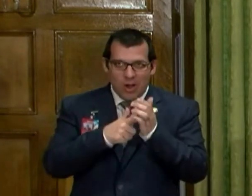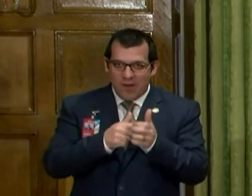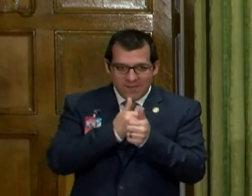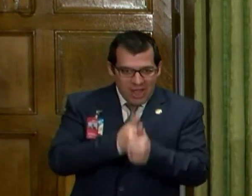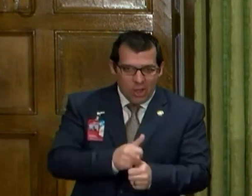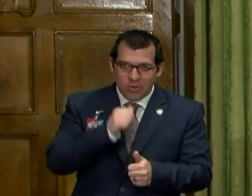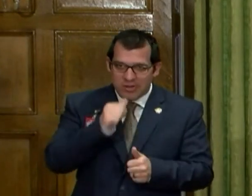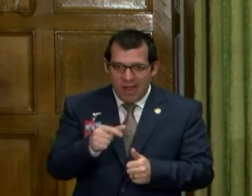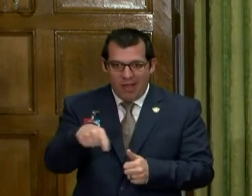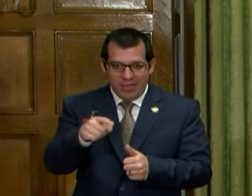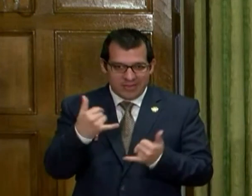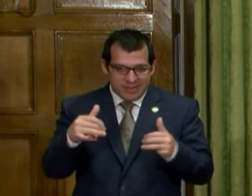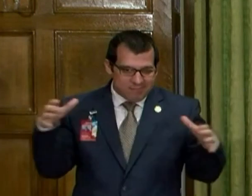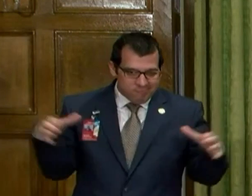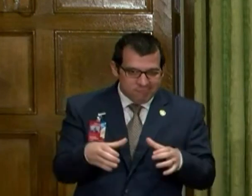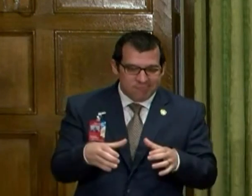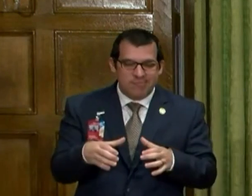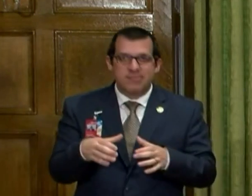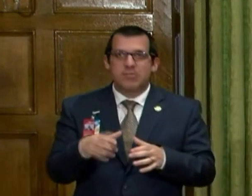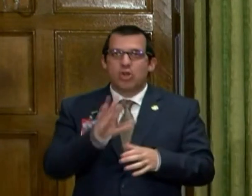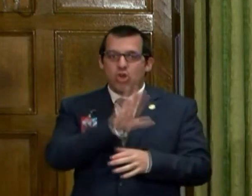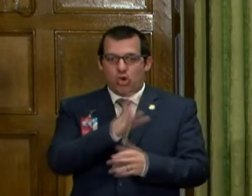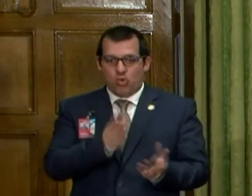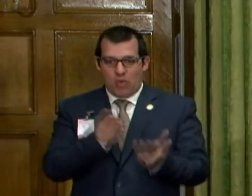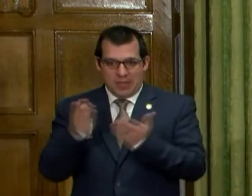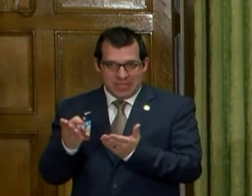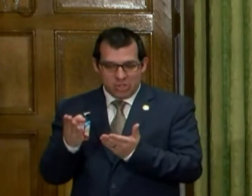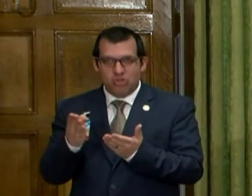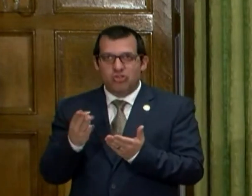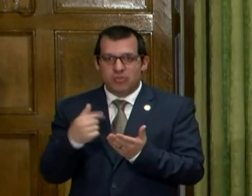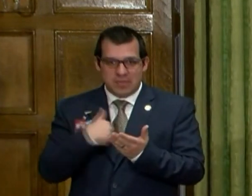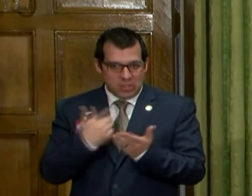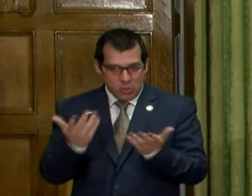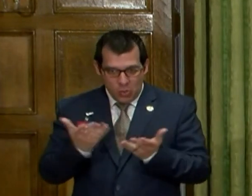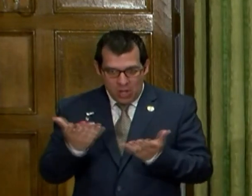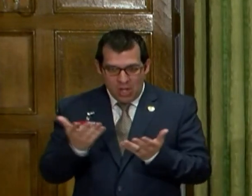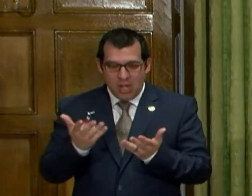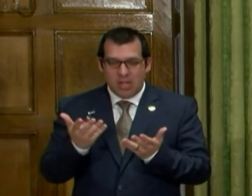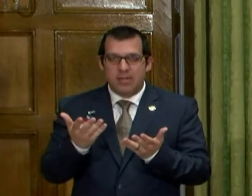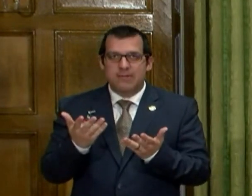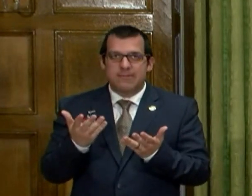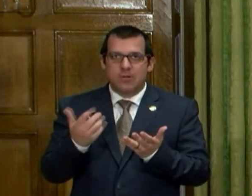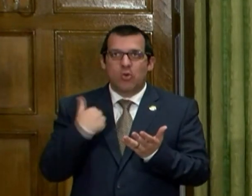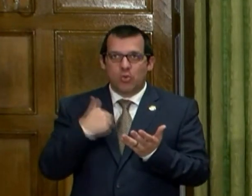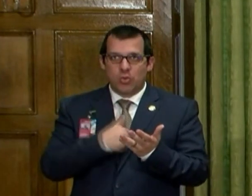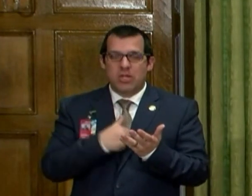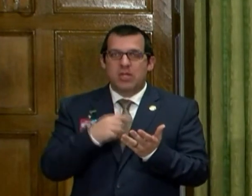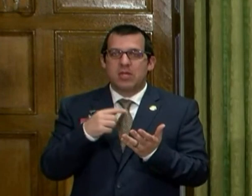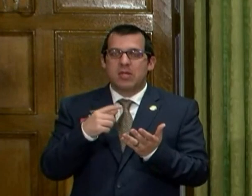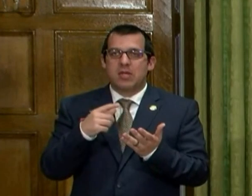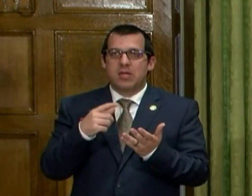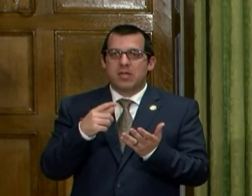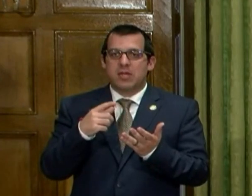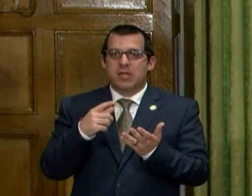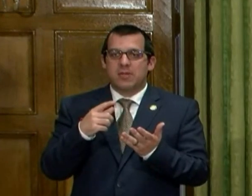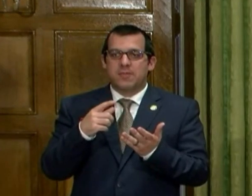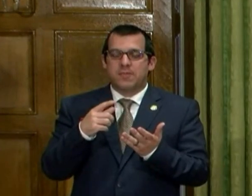and guidelines that we have. Her recommendation was that we move only